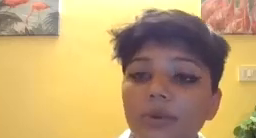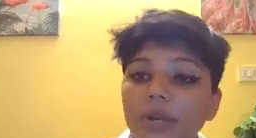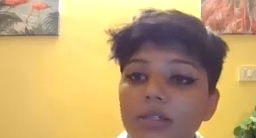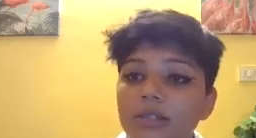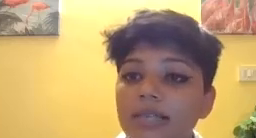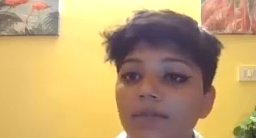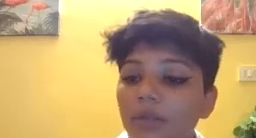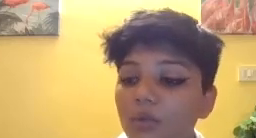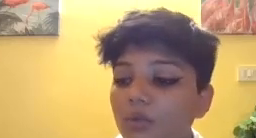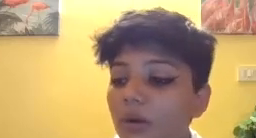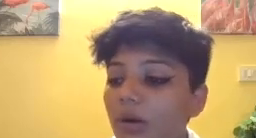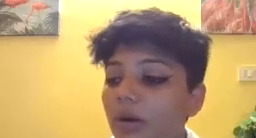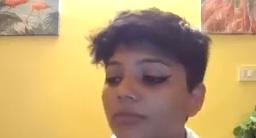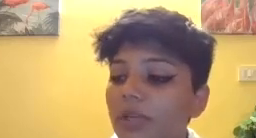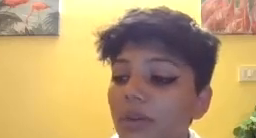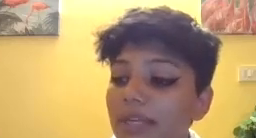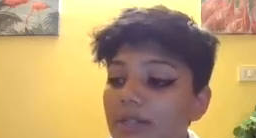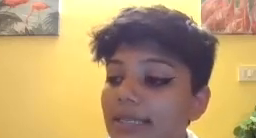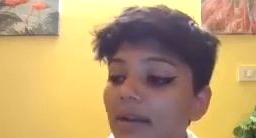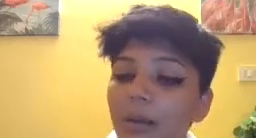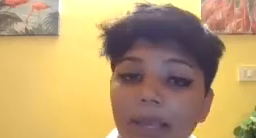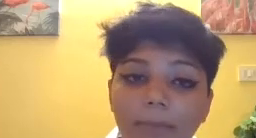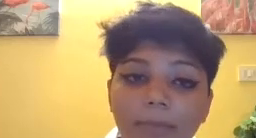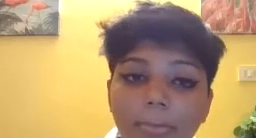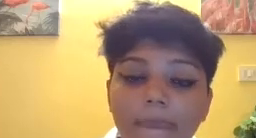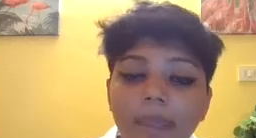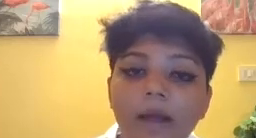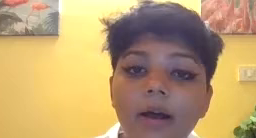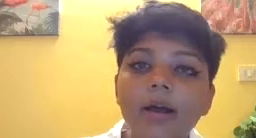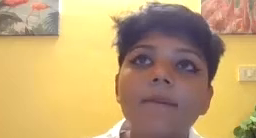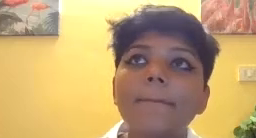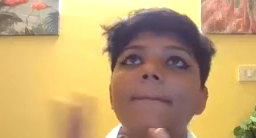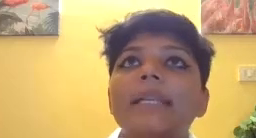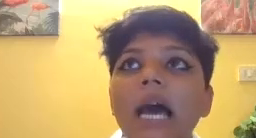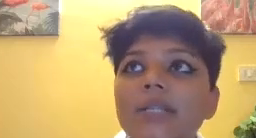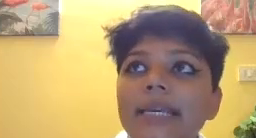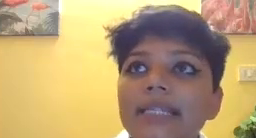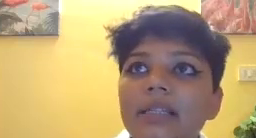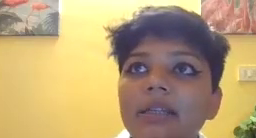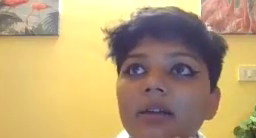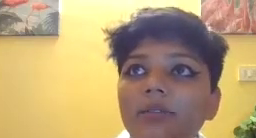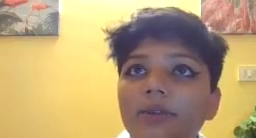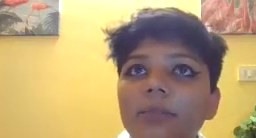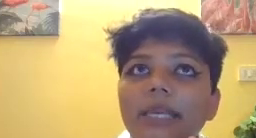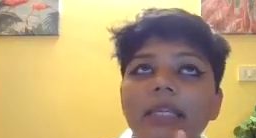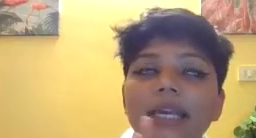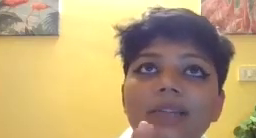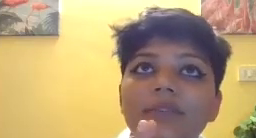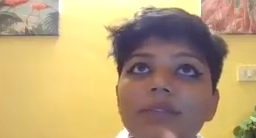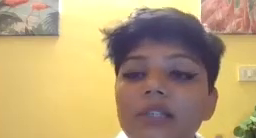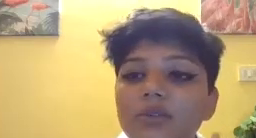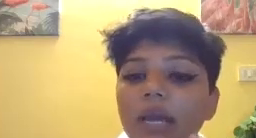new explorations and with new conventions that are coming up. But largely till from say